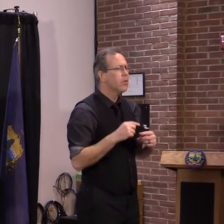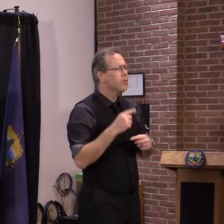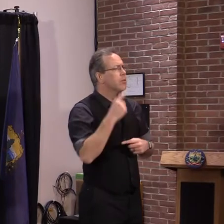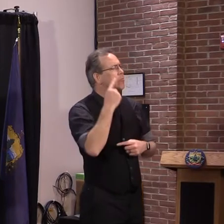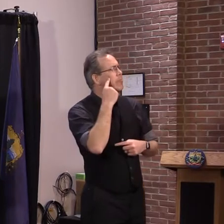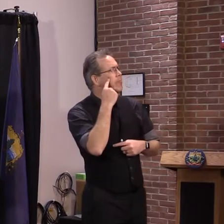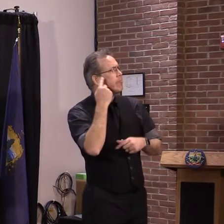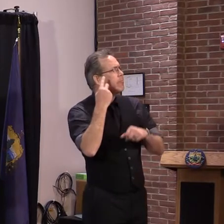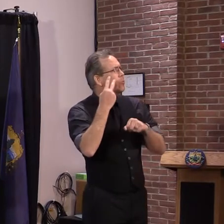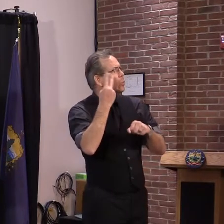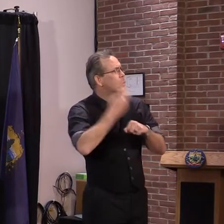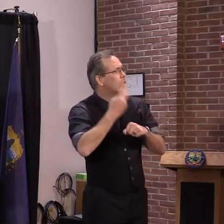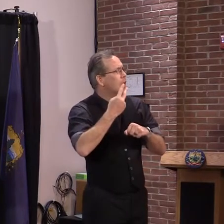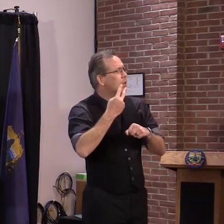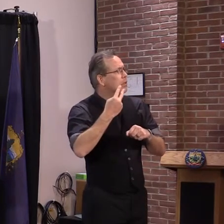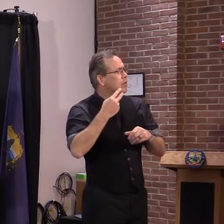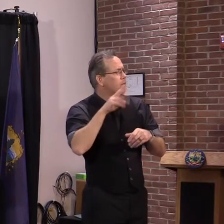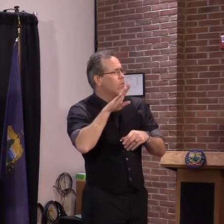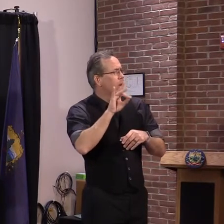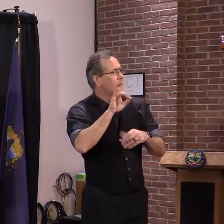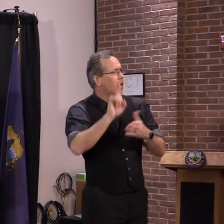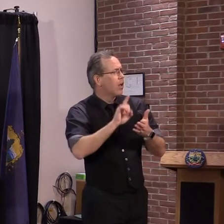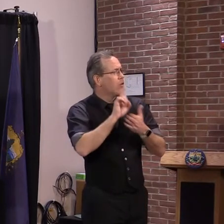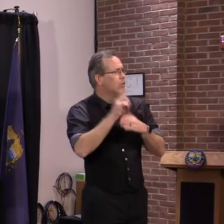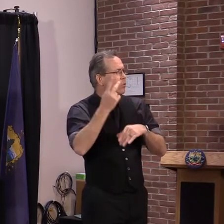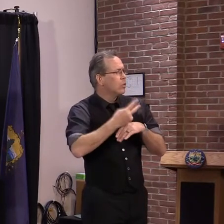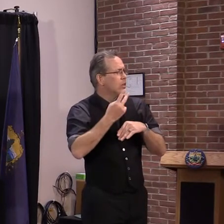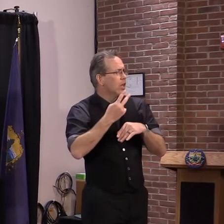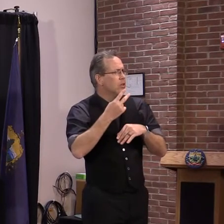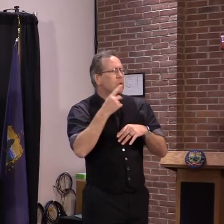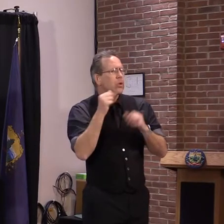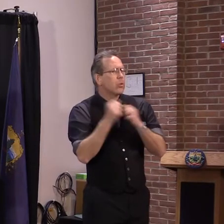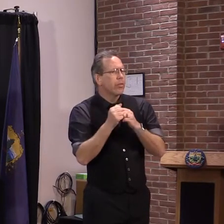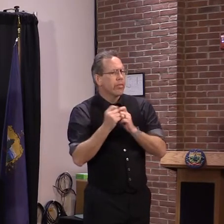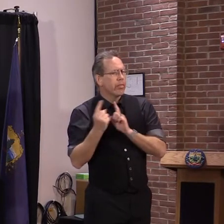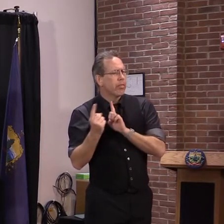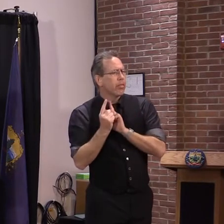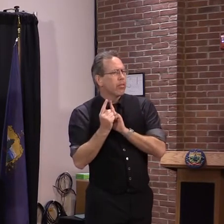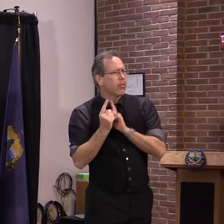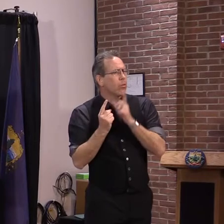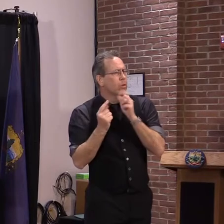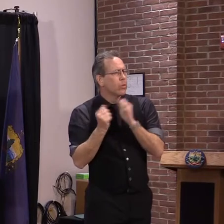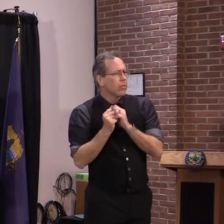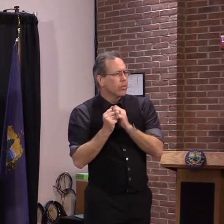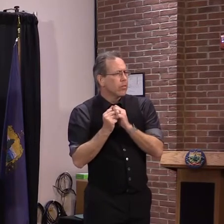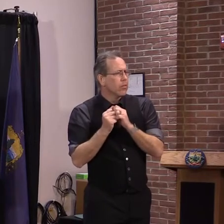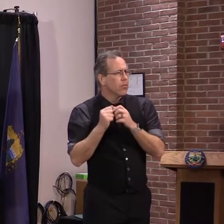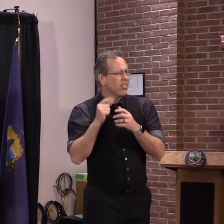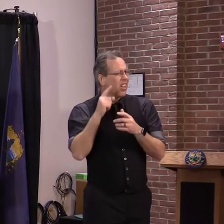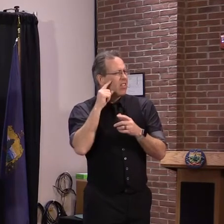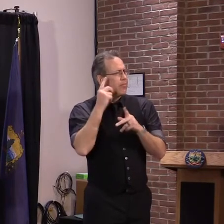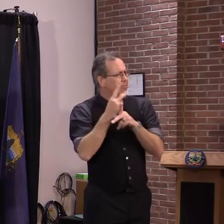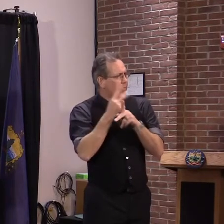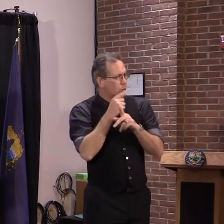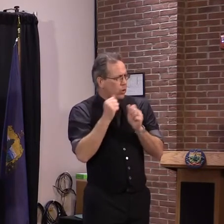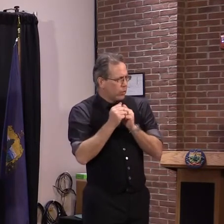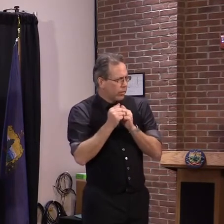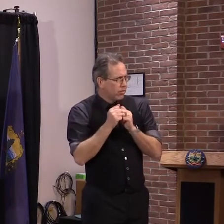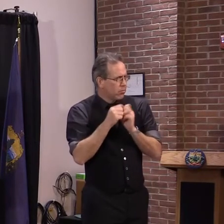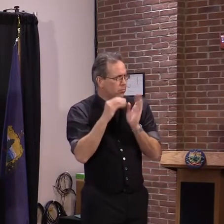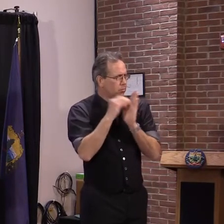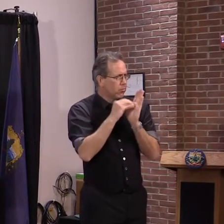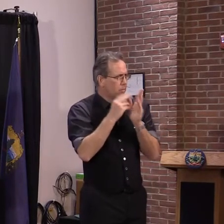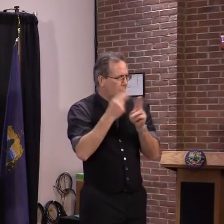hours before you became symptomatic, so you'd know who you were with, what circumstances you were under, and you could begin